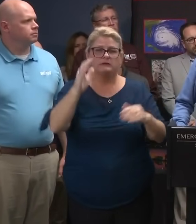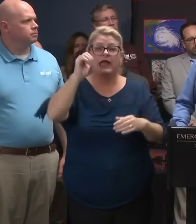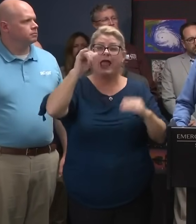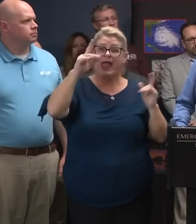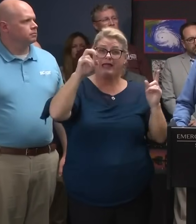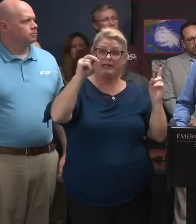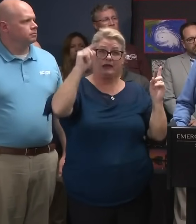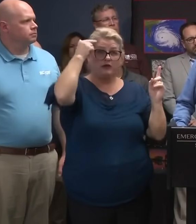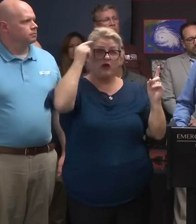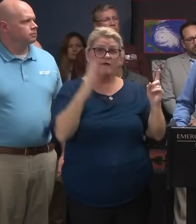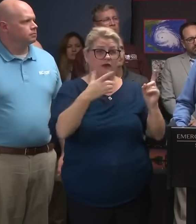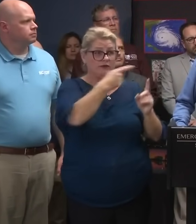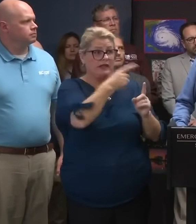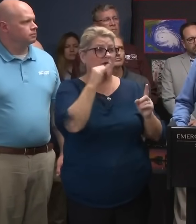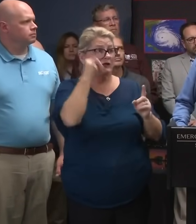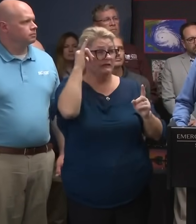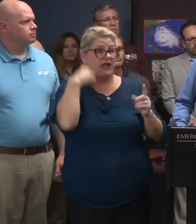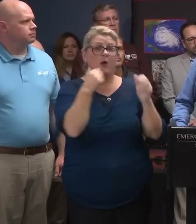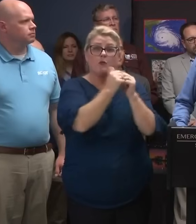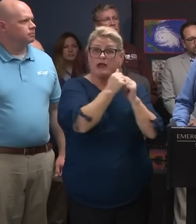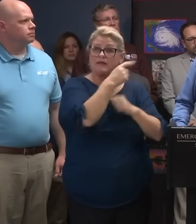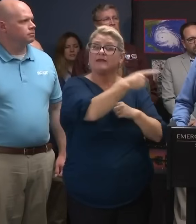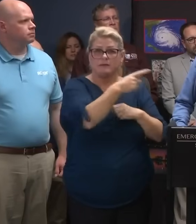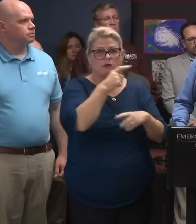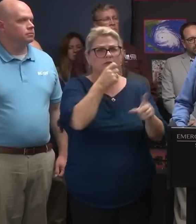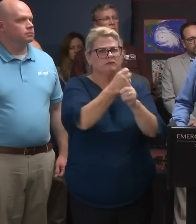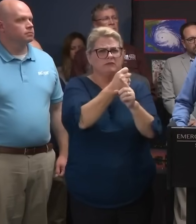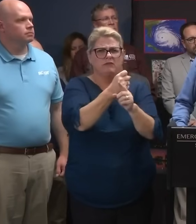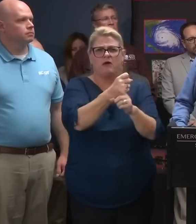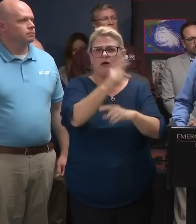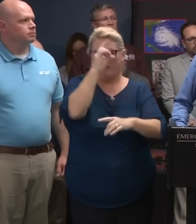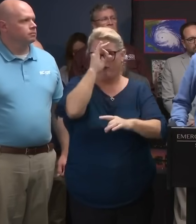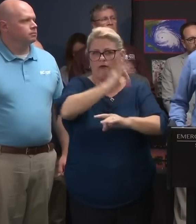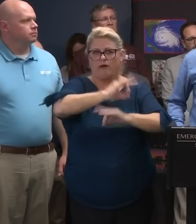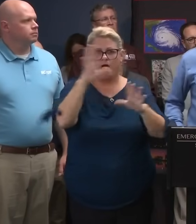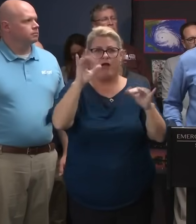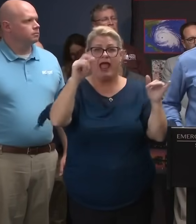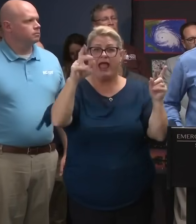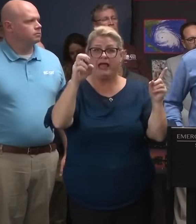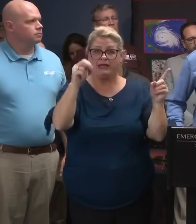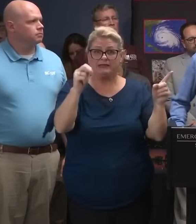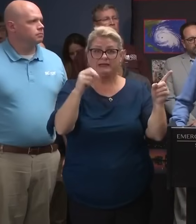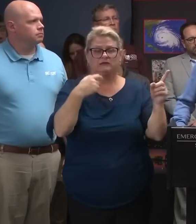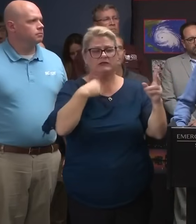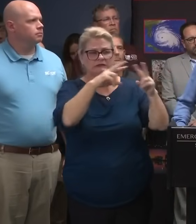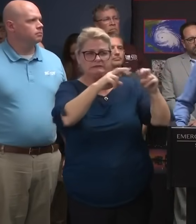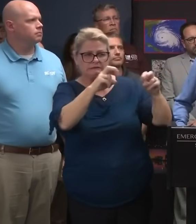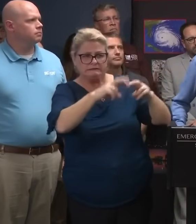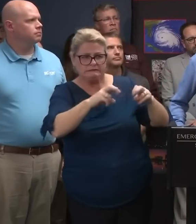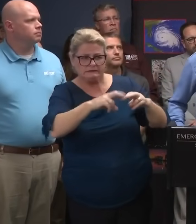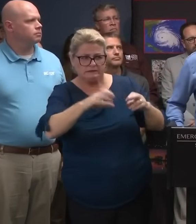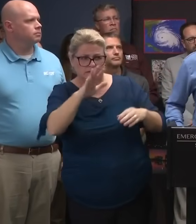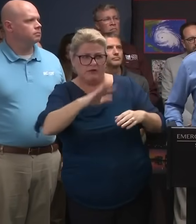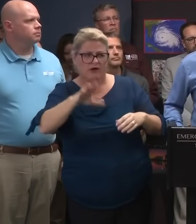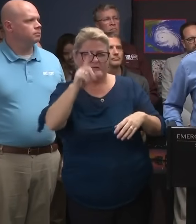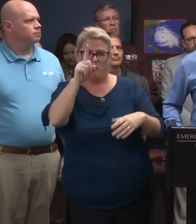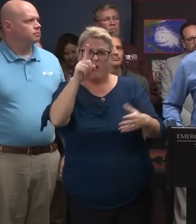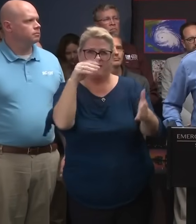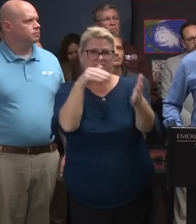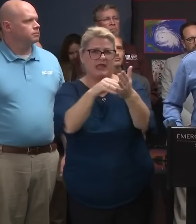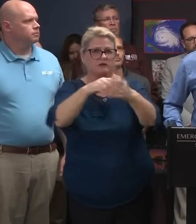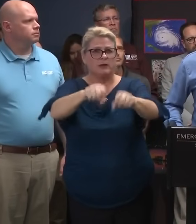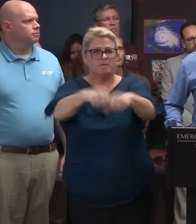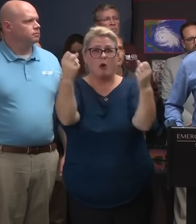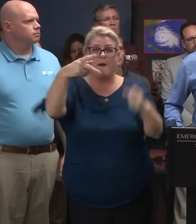was there yesterday. I was with him. That's the area that's hardest hit. In Aiken alone, general assessments indicate that we have over 1,000